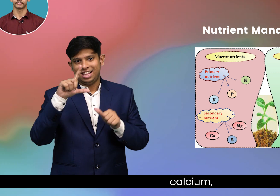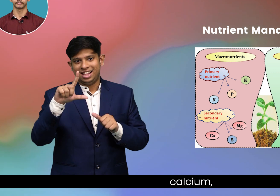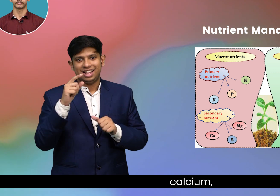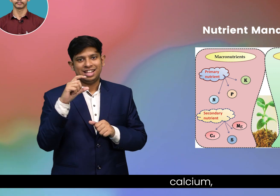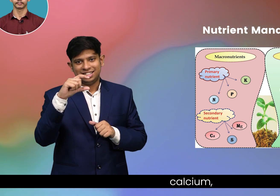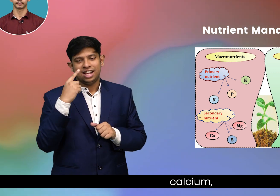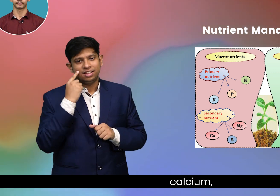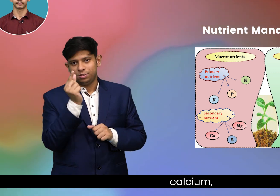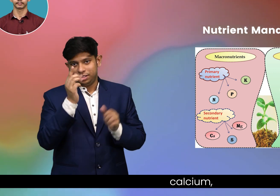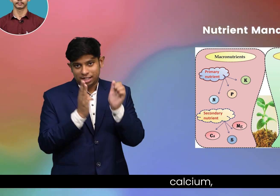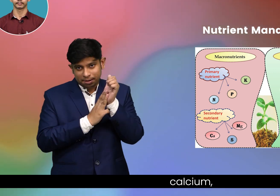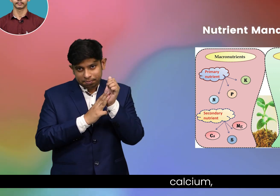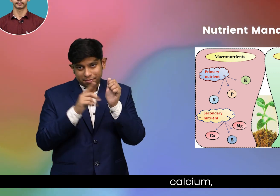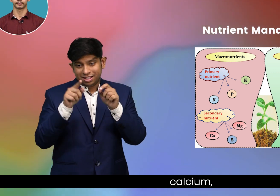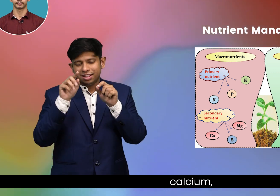calcium,